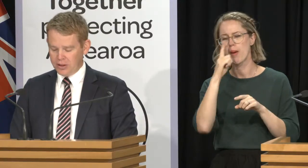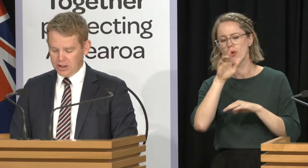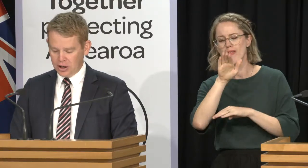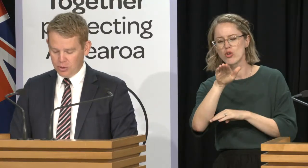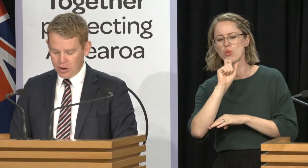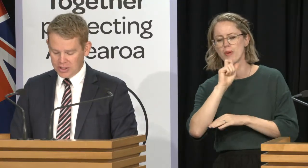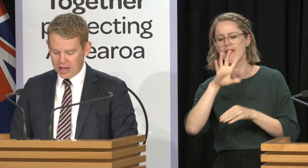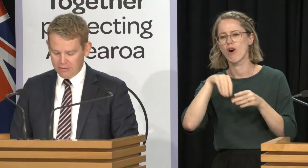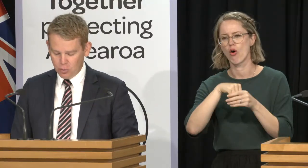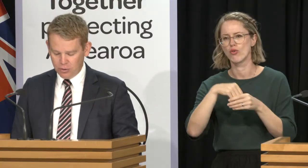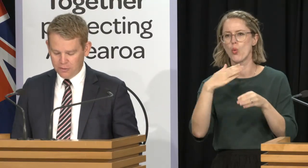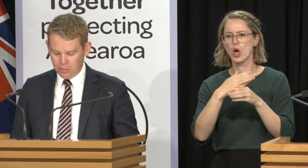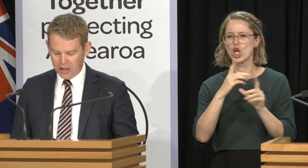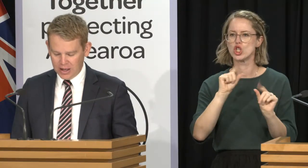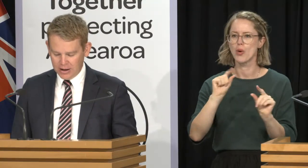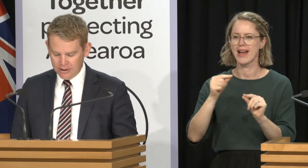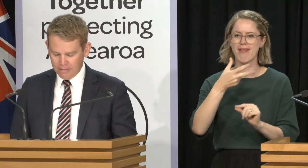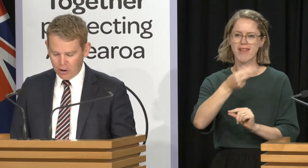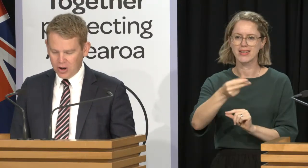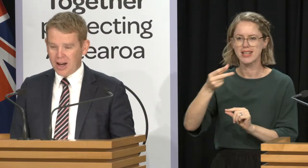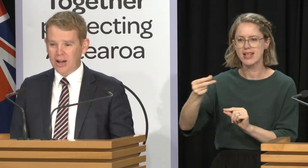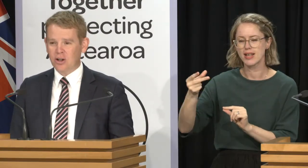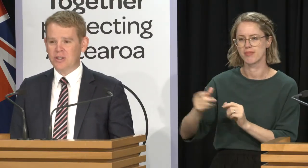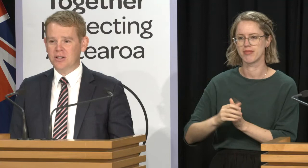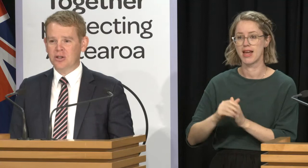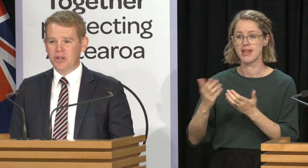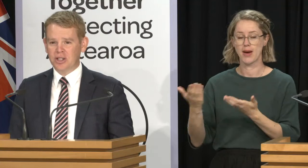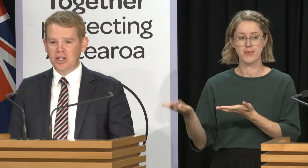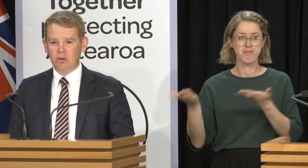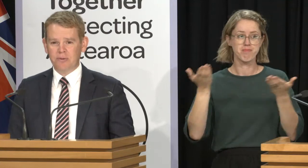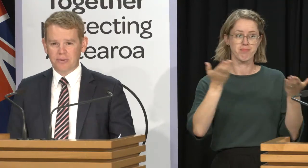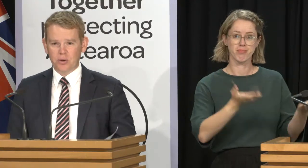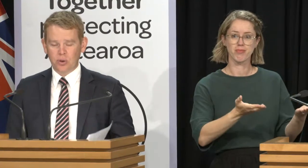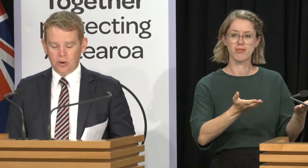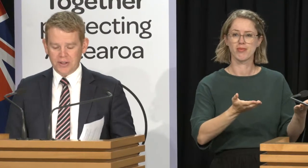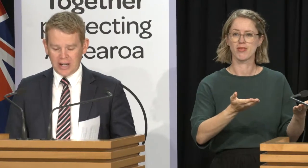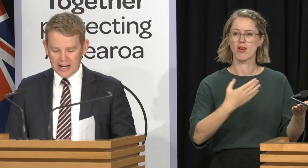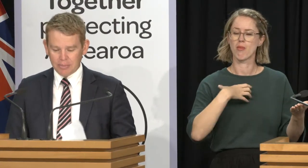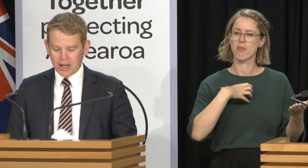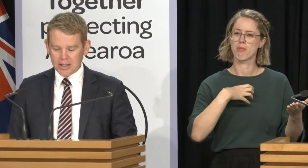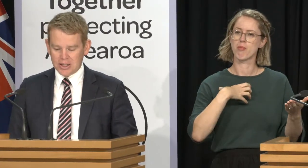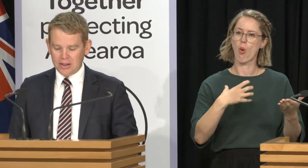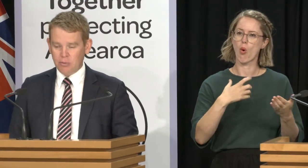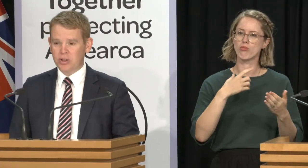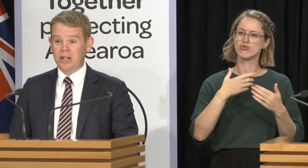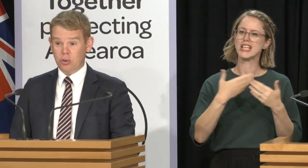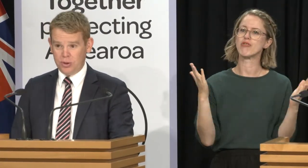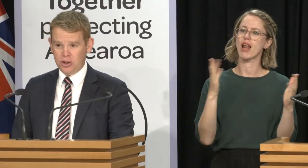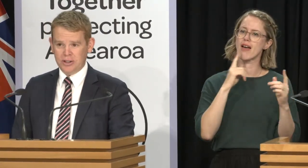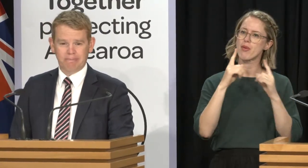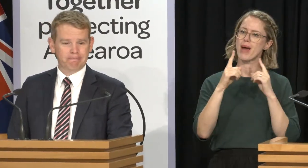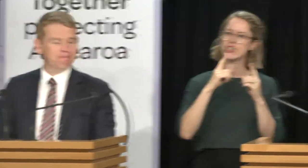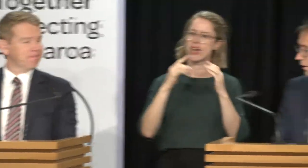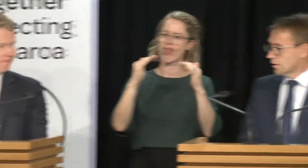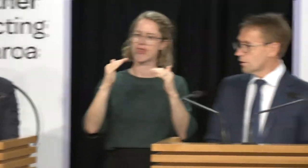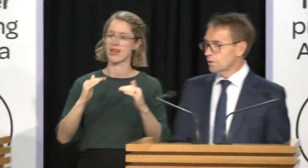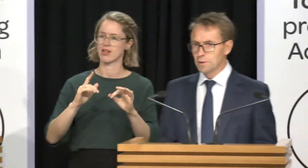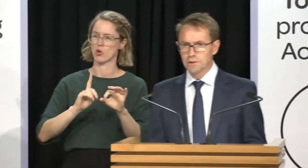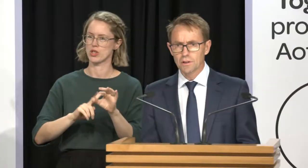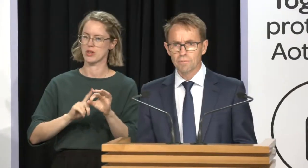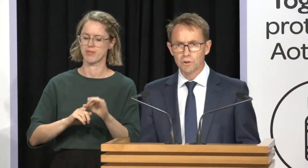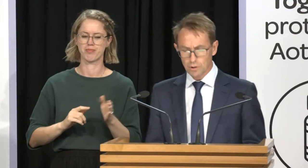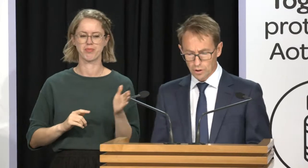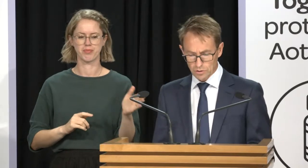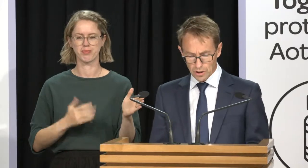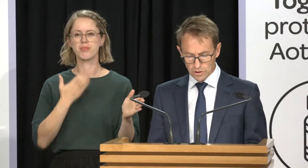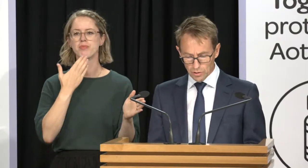the work that we take forward from here. I'll now hand over to the Director General for a few of the daily updates, and then we'll take your questions. Thank you,